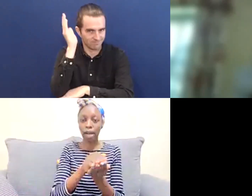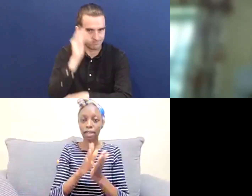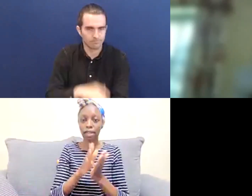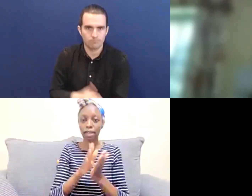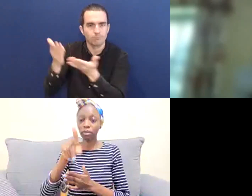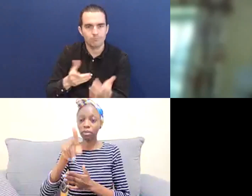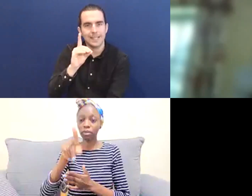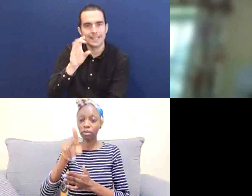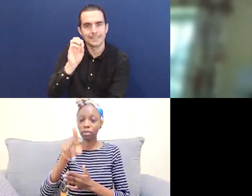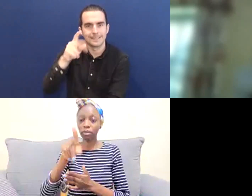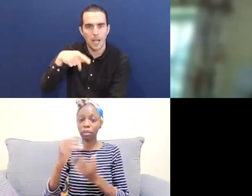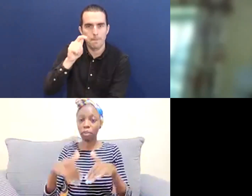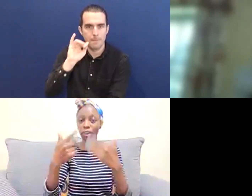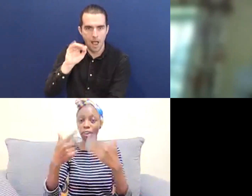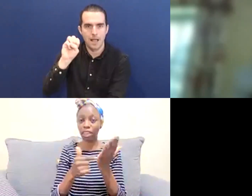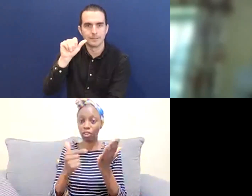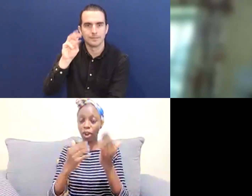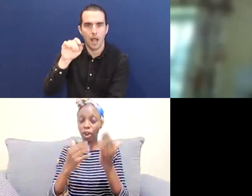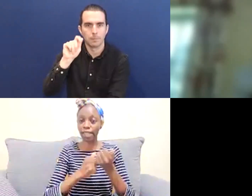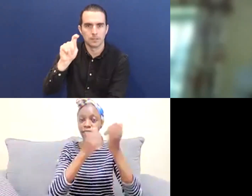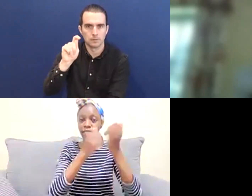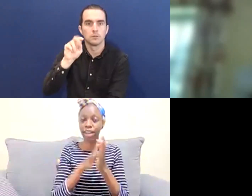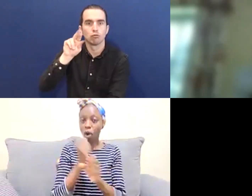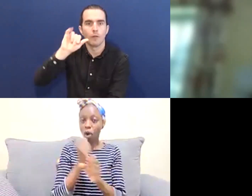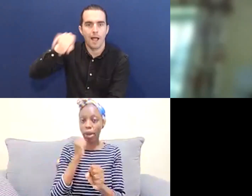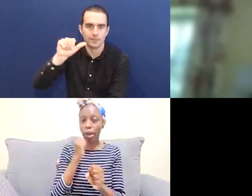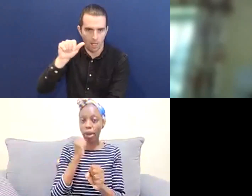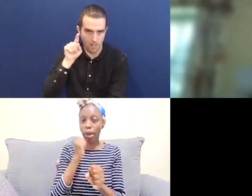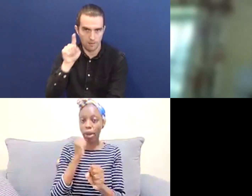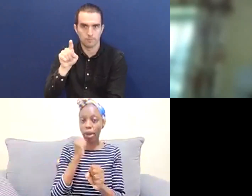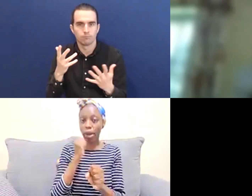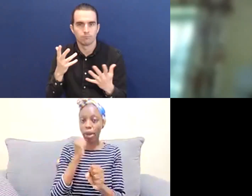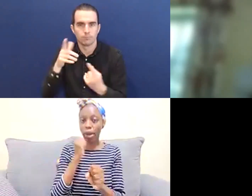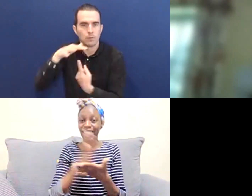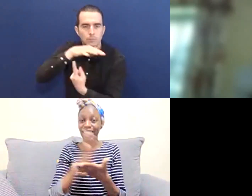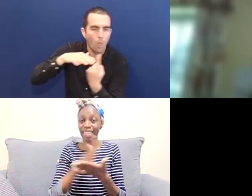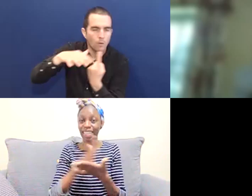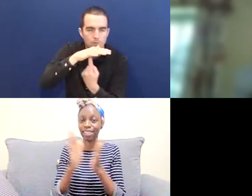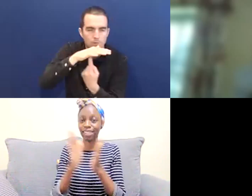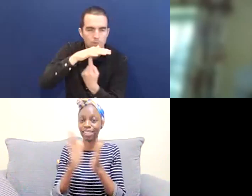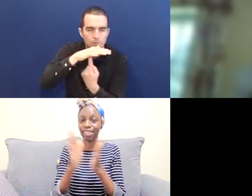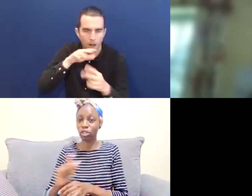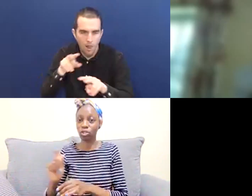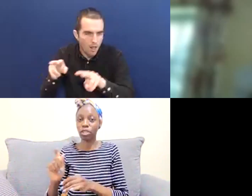provides technical assistance and operational support across sectors and regions in